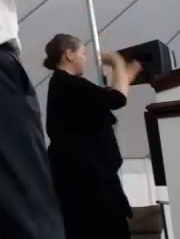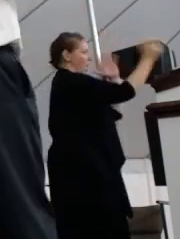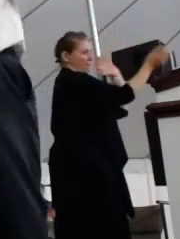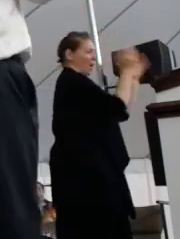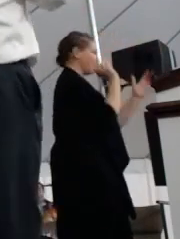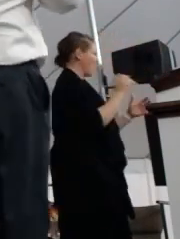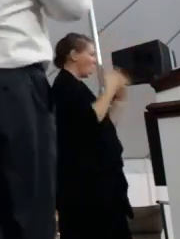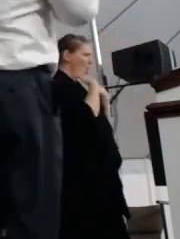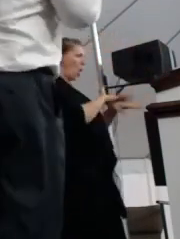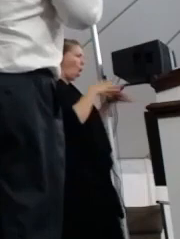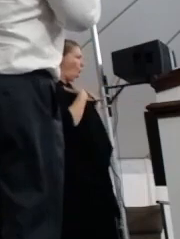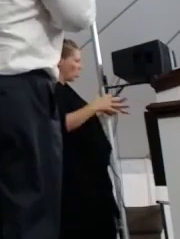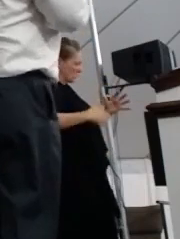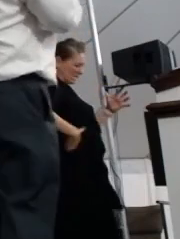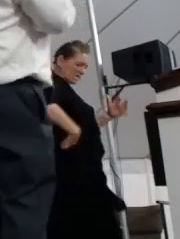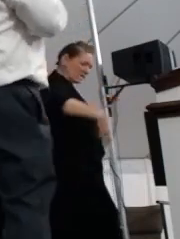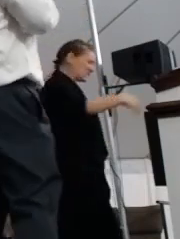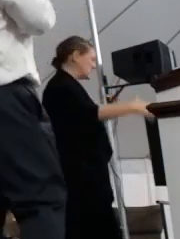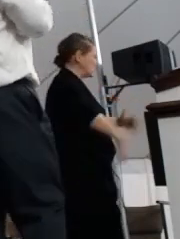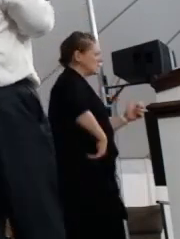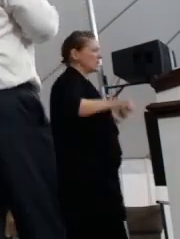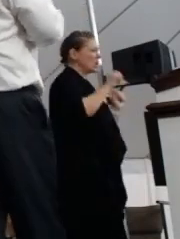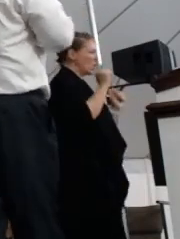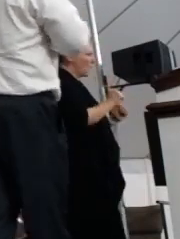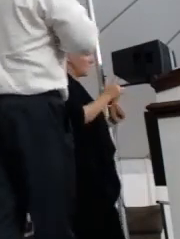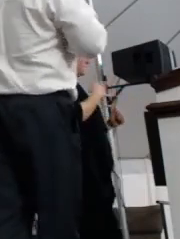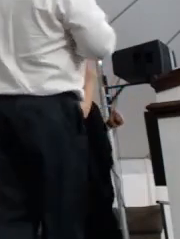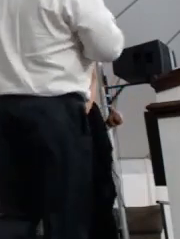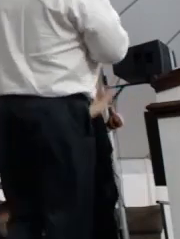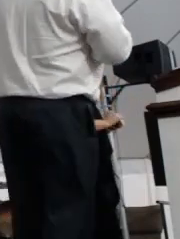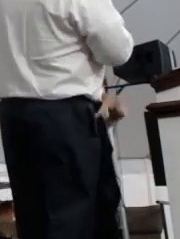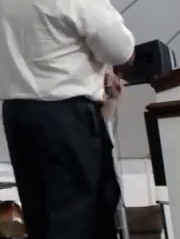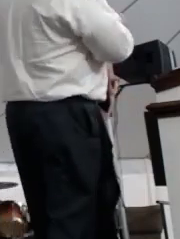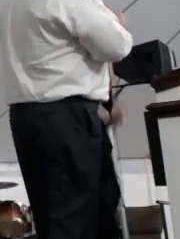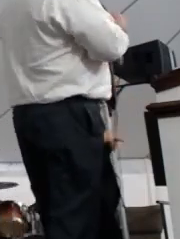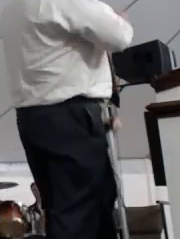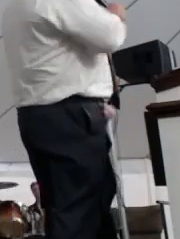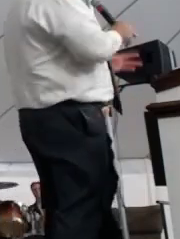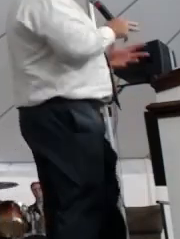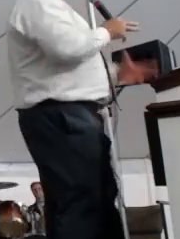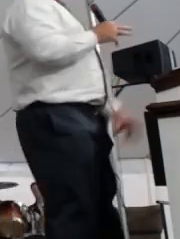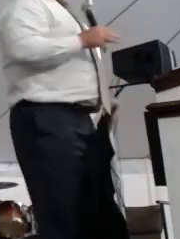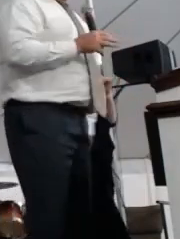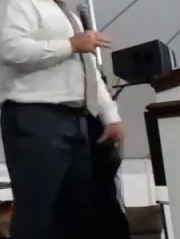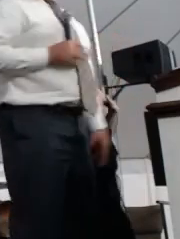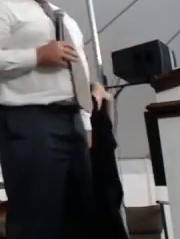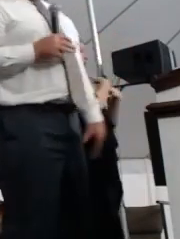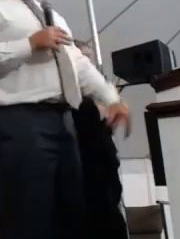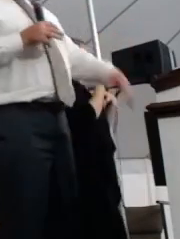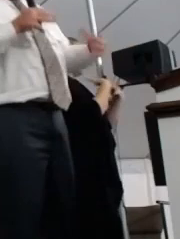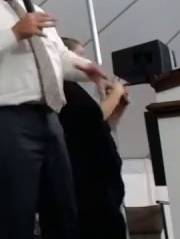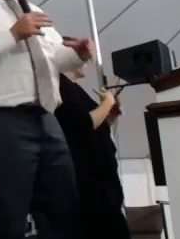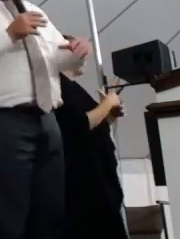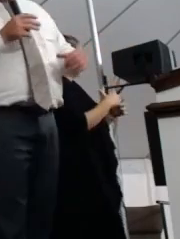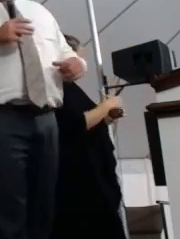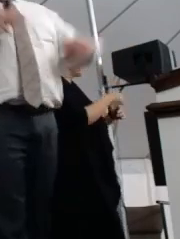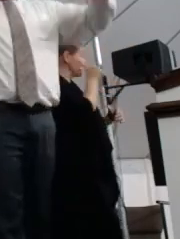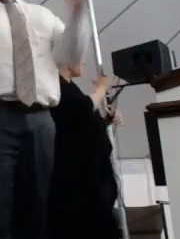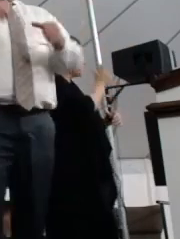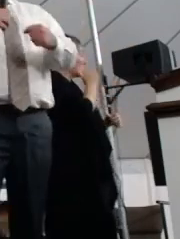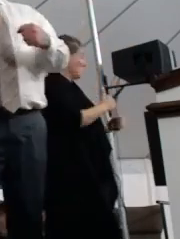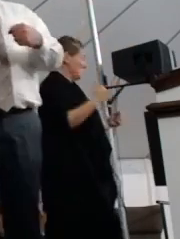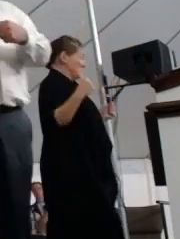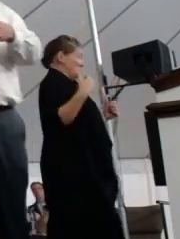clothing and the panting of the breath of this individual. And even in her fear, her petrified horror,